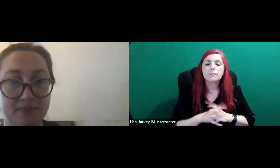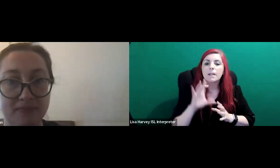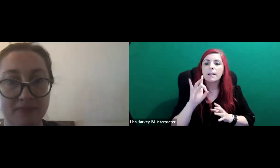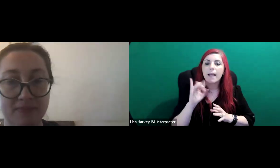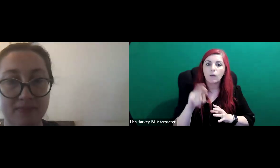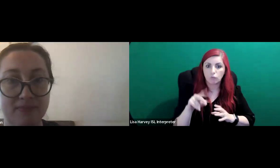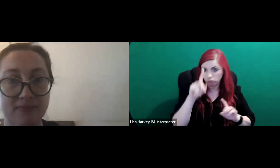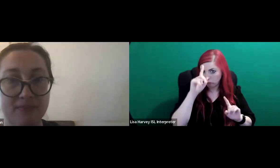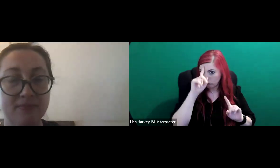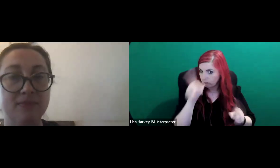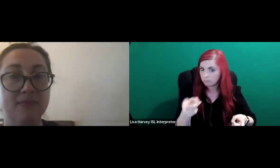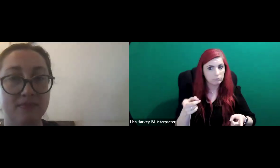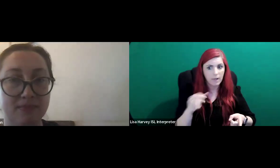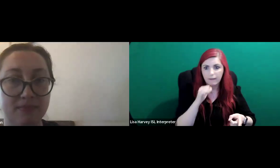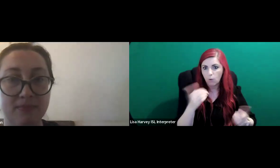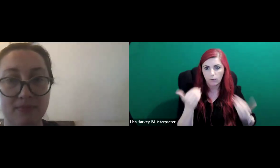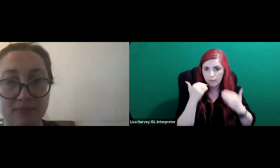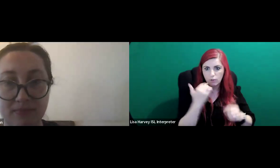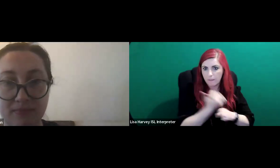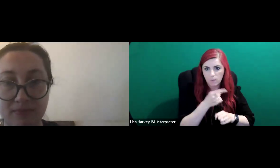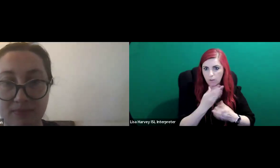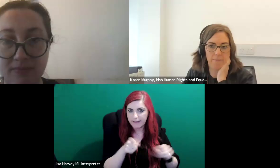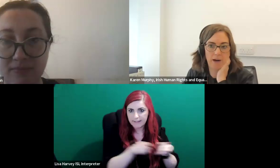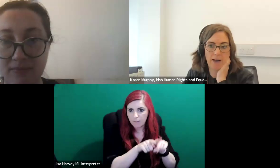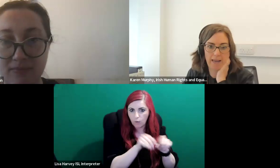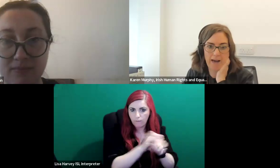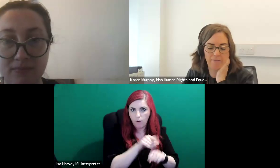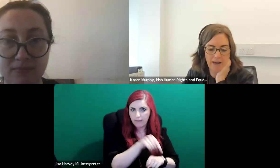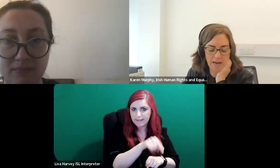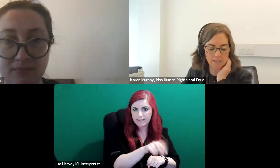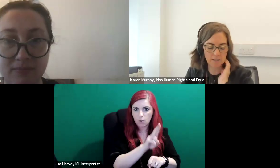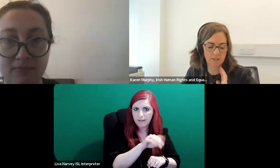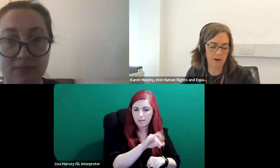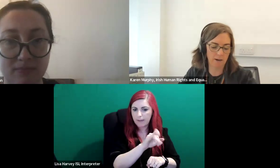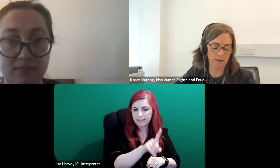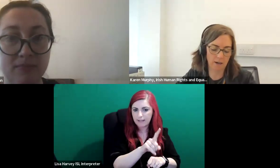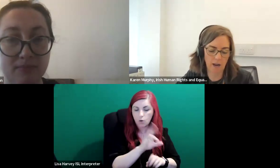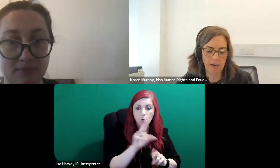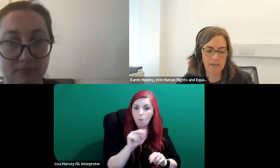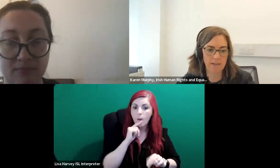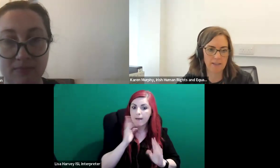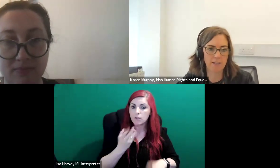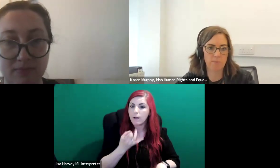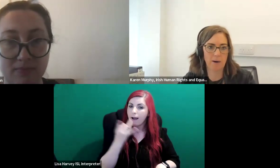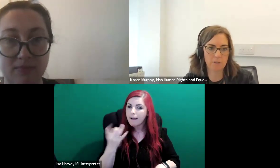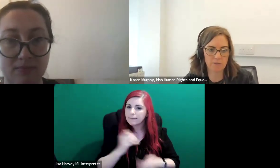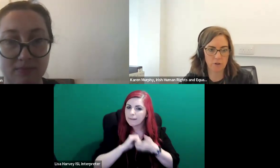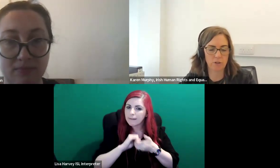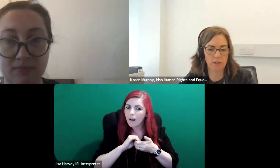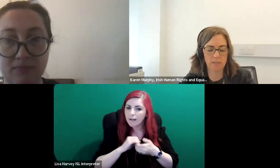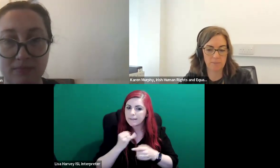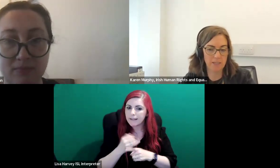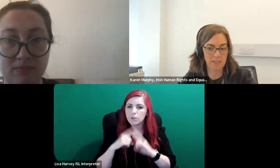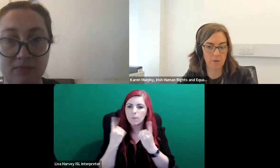I don't have any information on something similar, and I have asked our colleagues at the Department